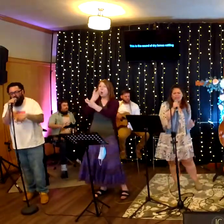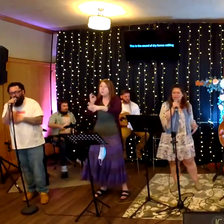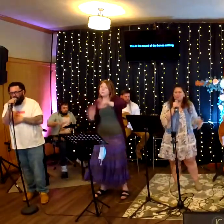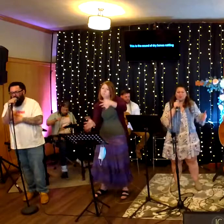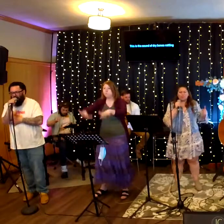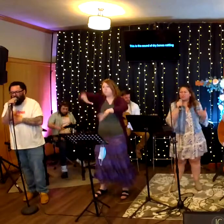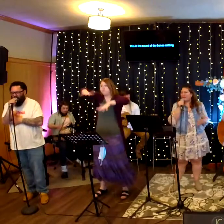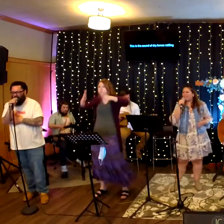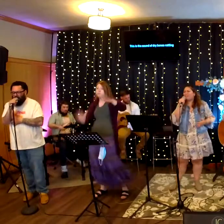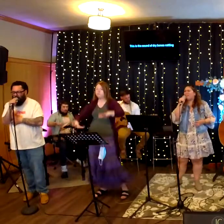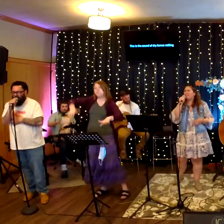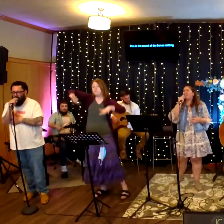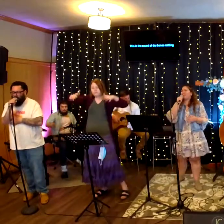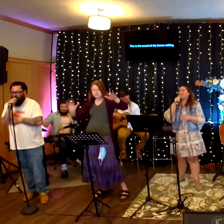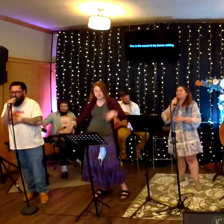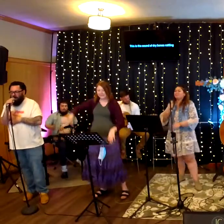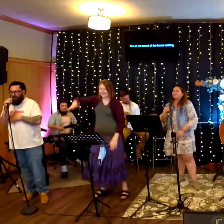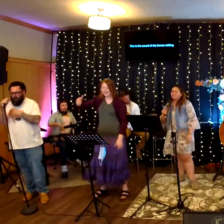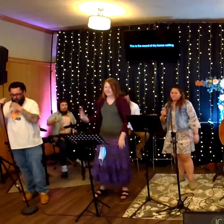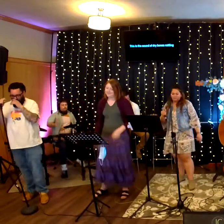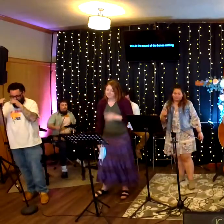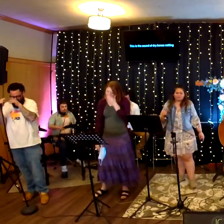of dry bones